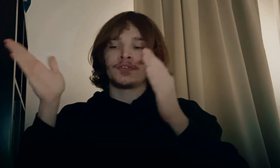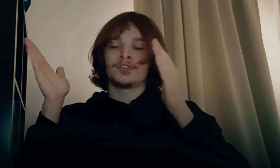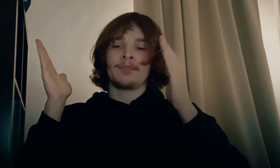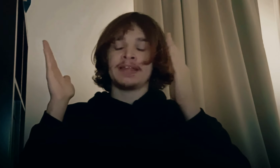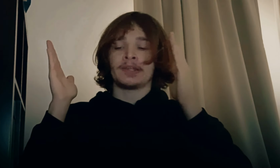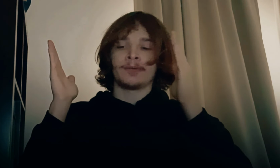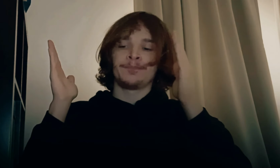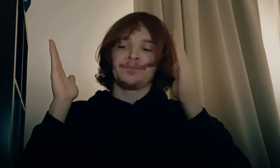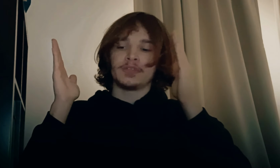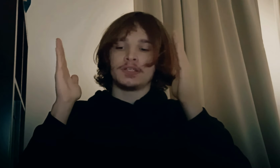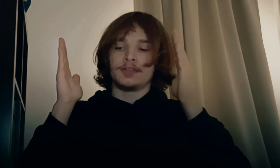Doesn't matter if,